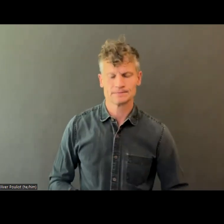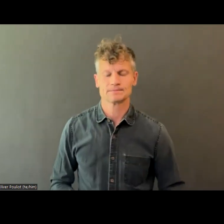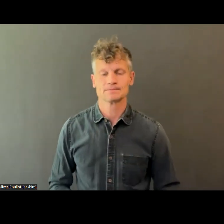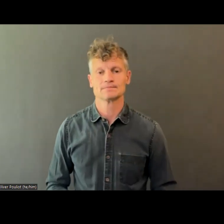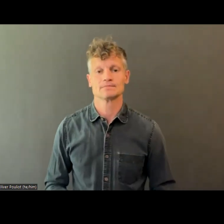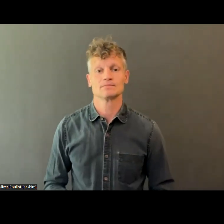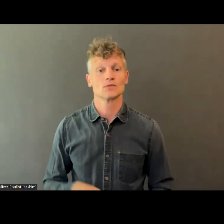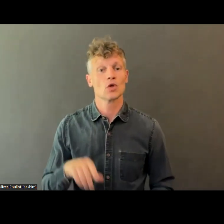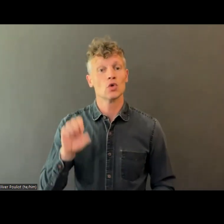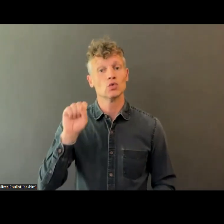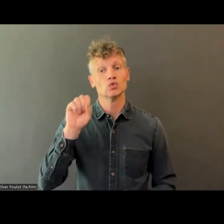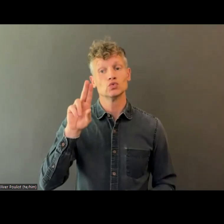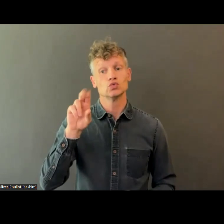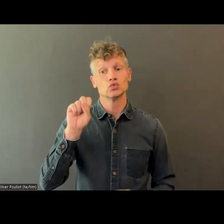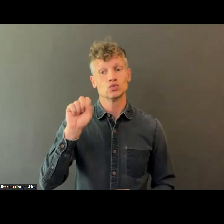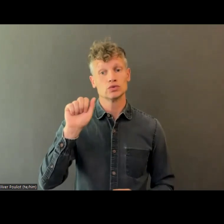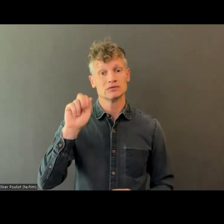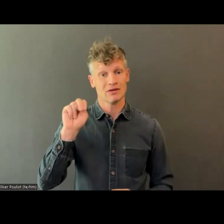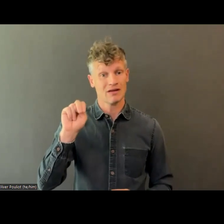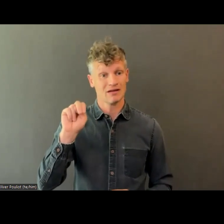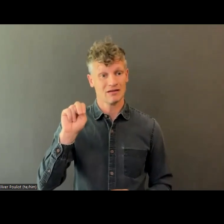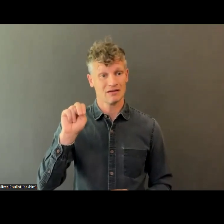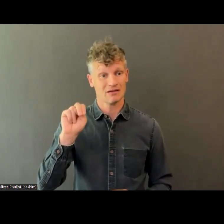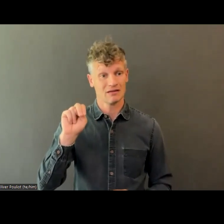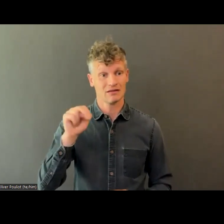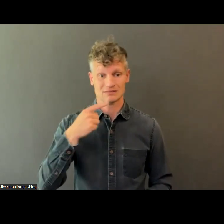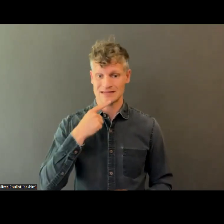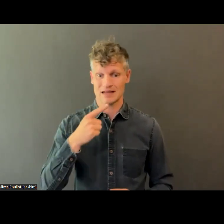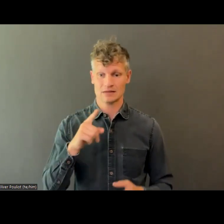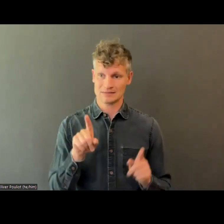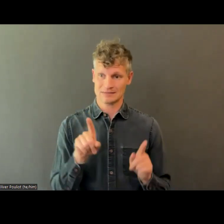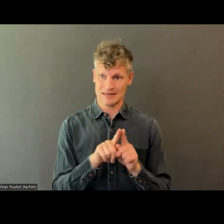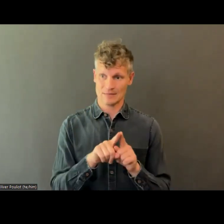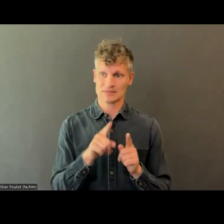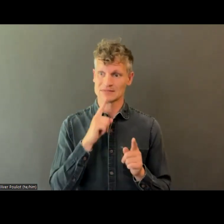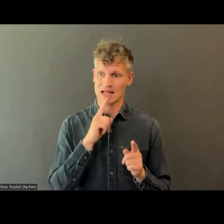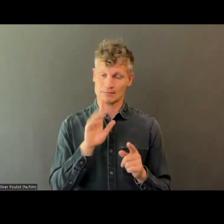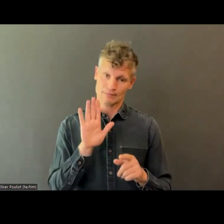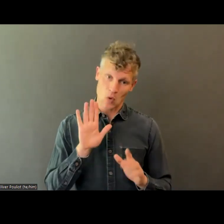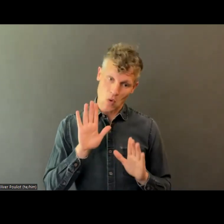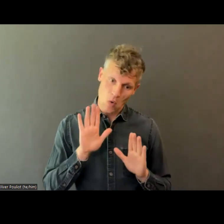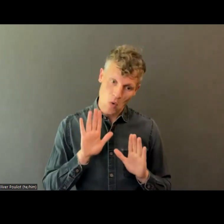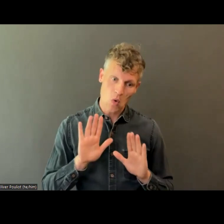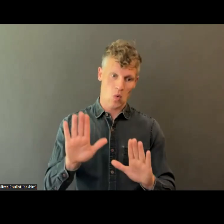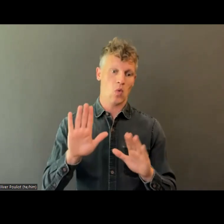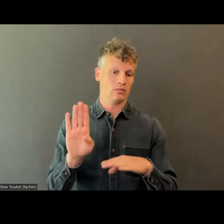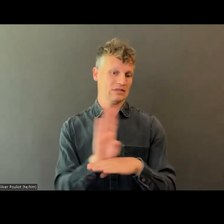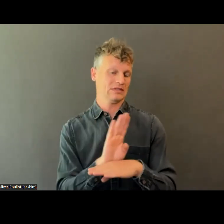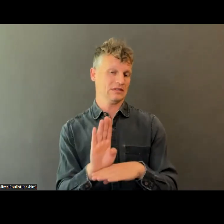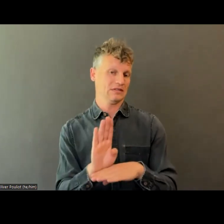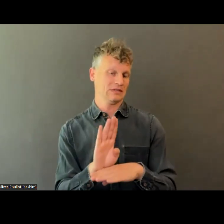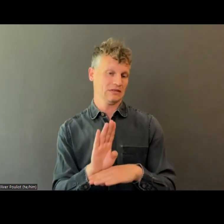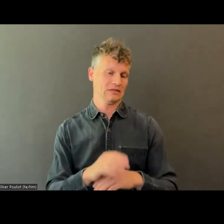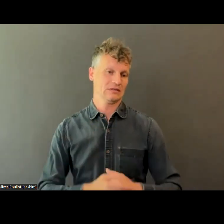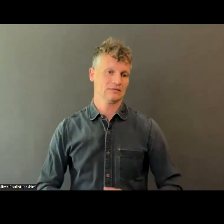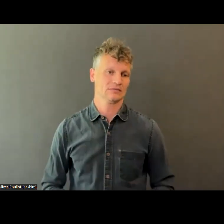our footprint and really help grow. That's just one idea that kind of gives, that's just one example that gives you an idea about